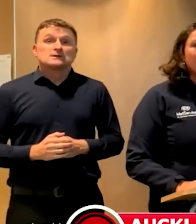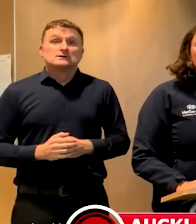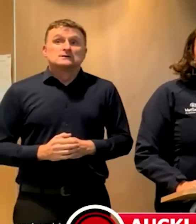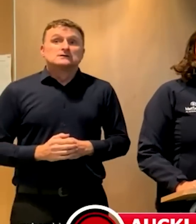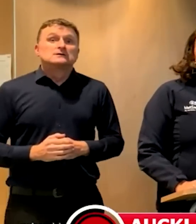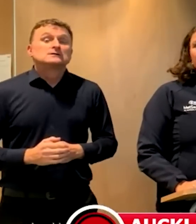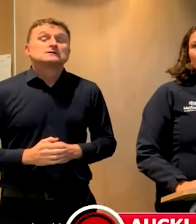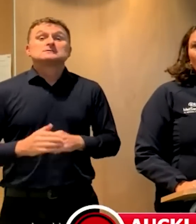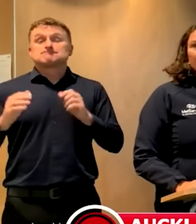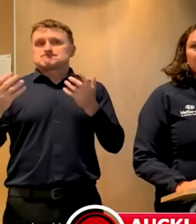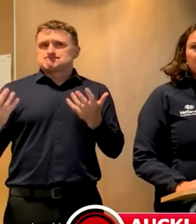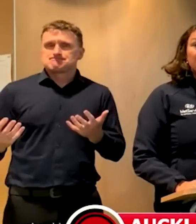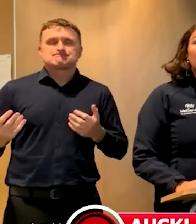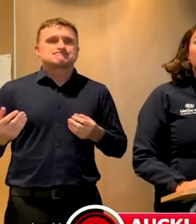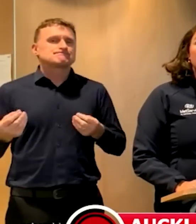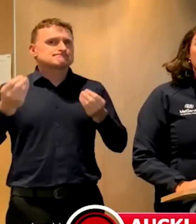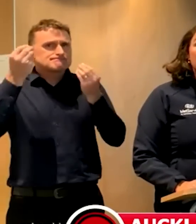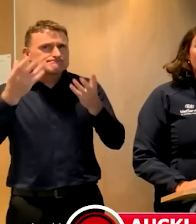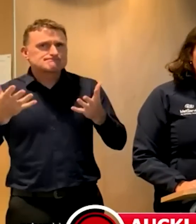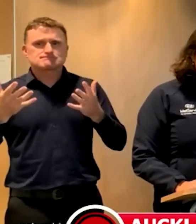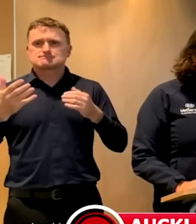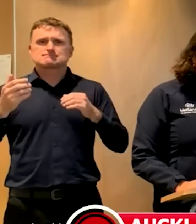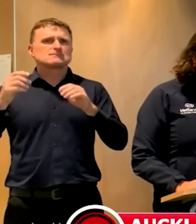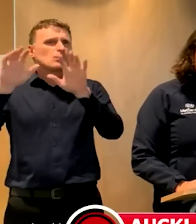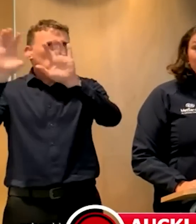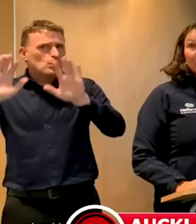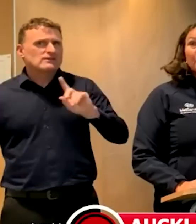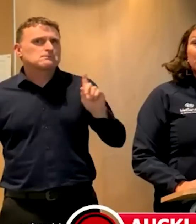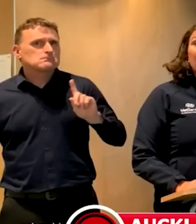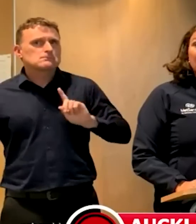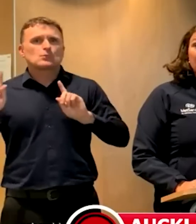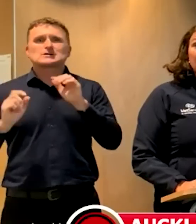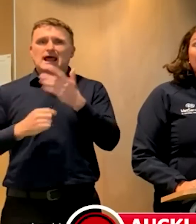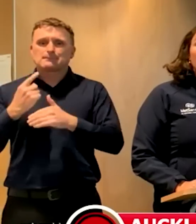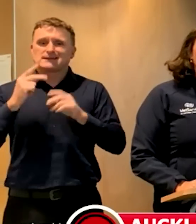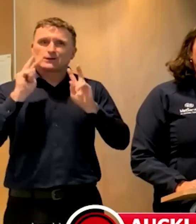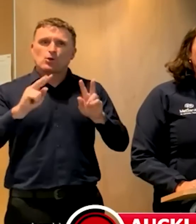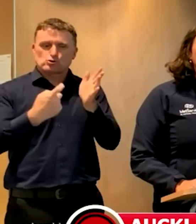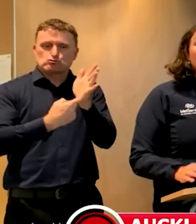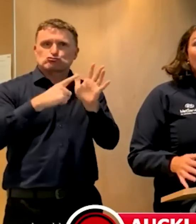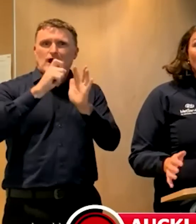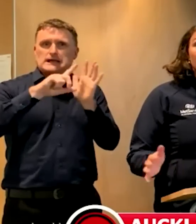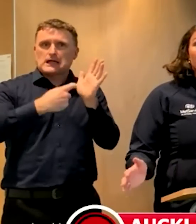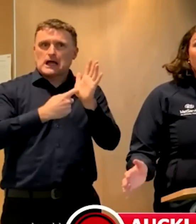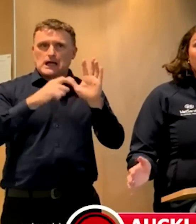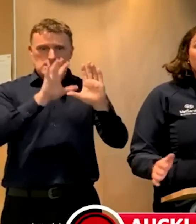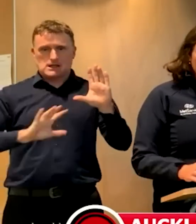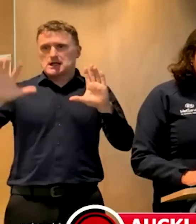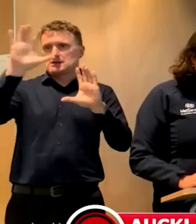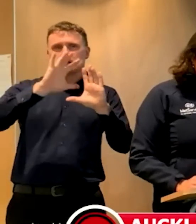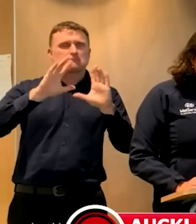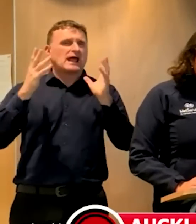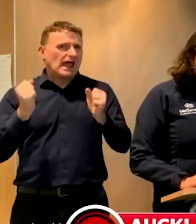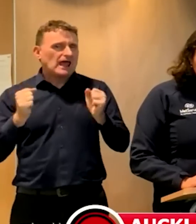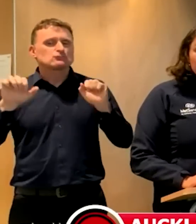All right, so at the moment, from what the severe weather team and myself are seeing on the radar, the warnings are on